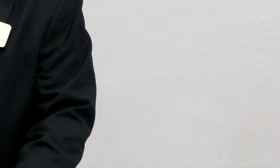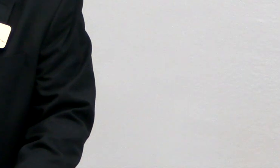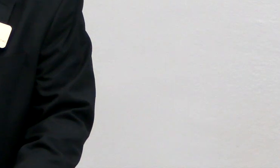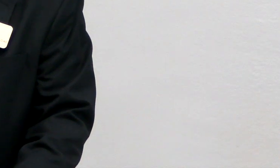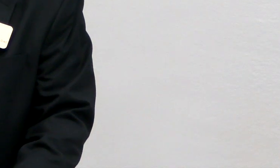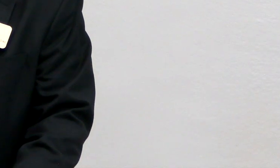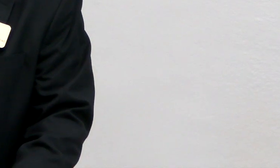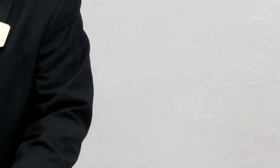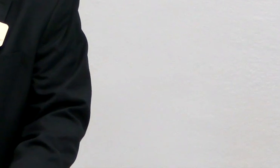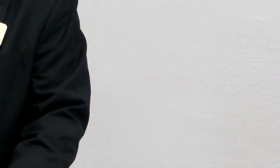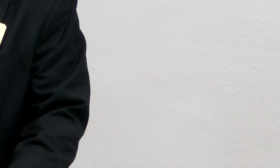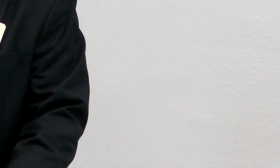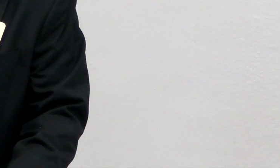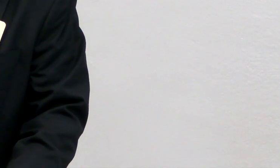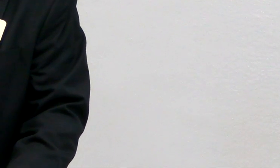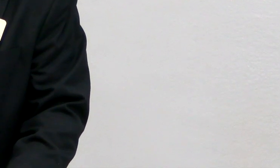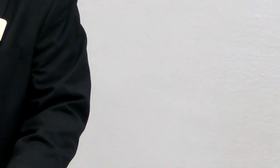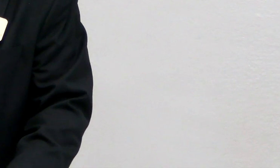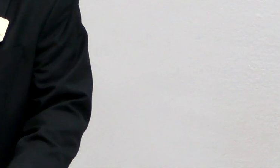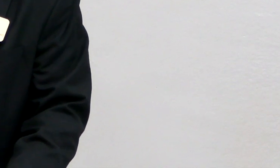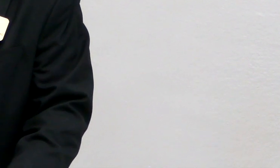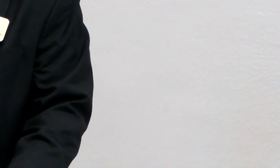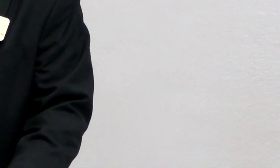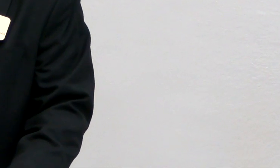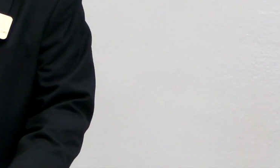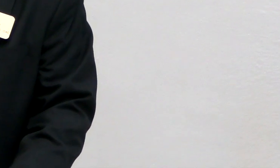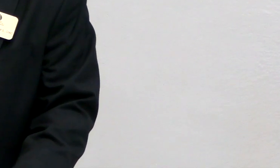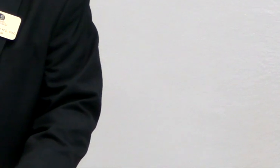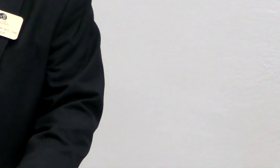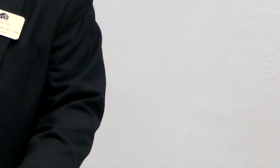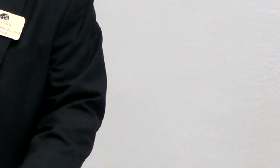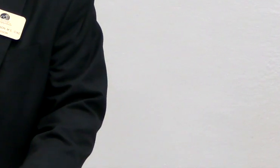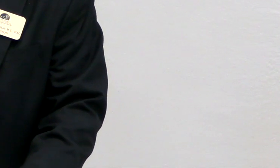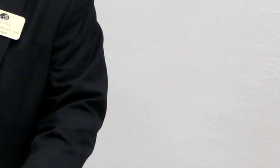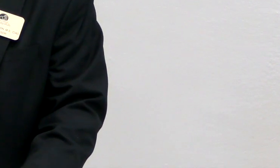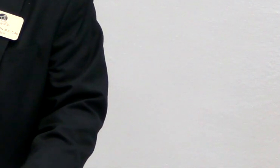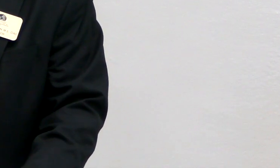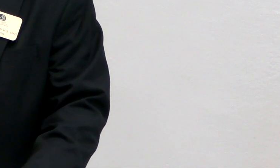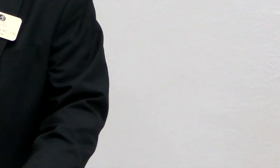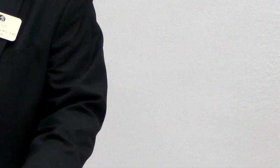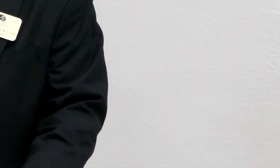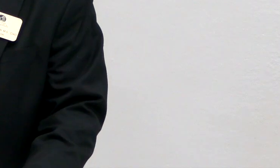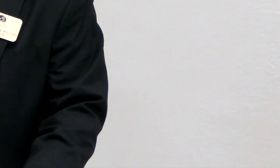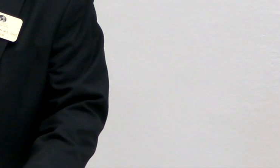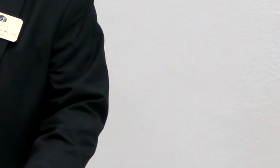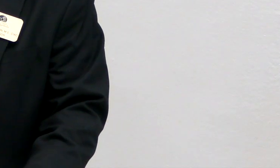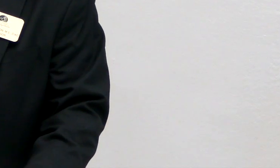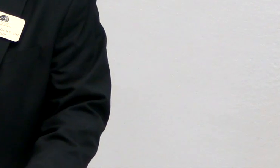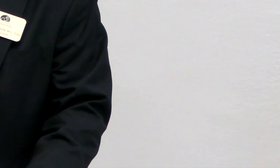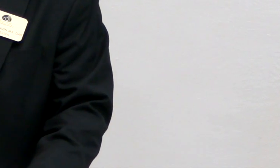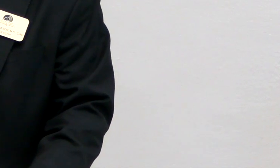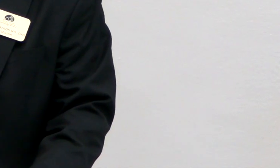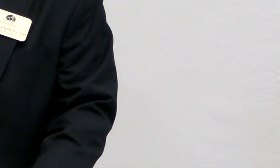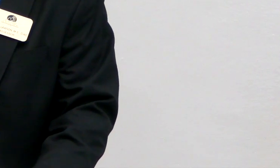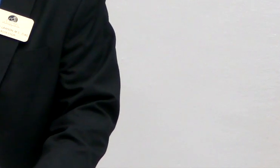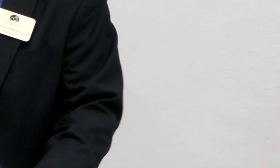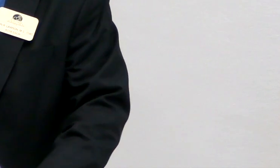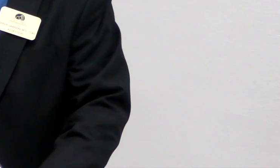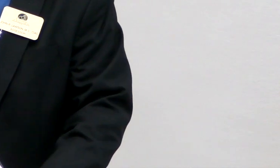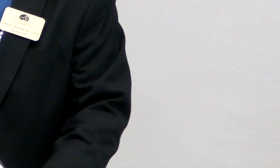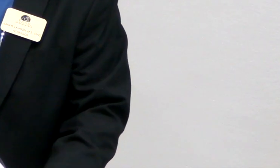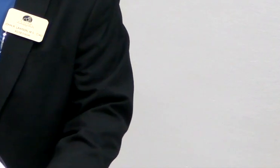My name is John Lawson. I am the Township Assessor. I've been the assessor for approximately 18